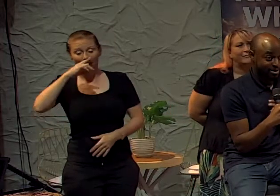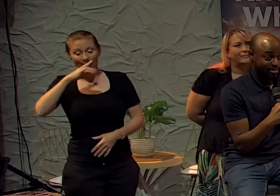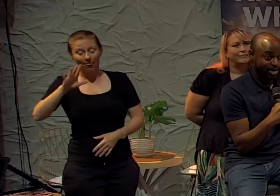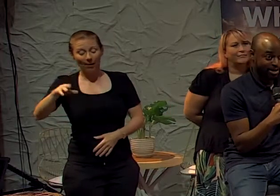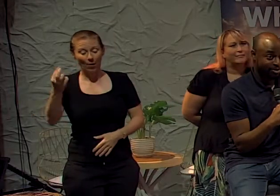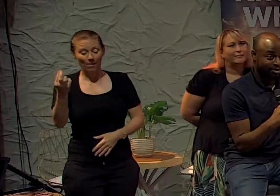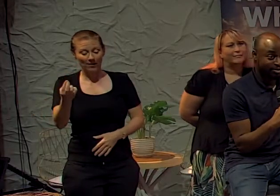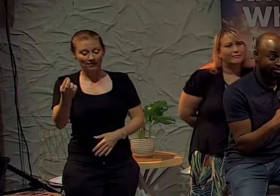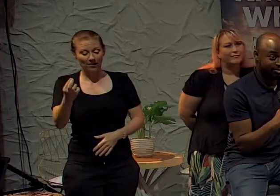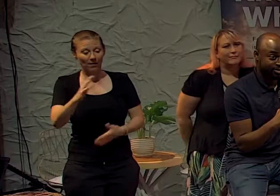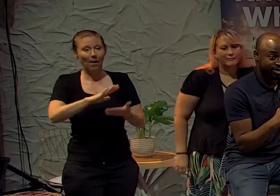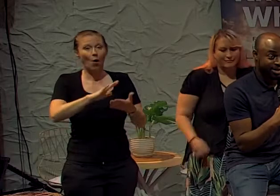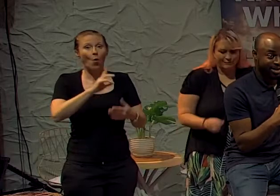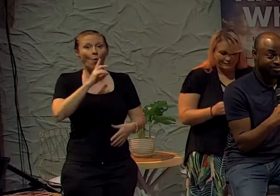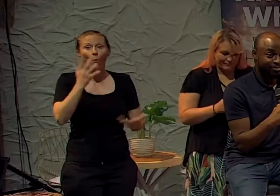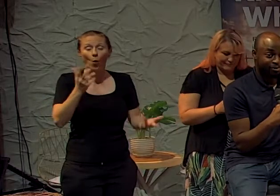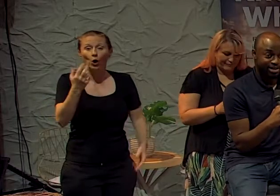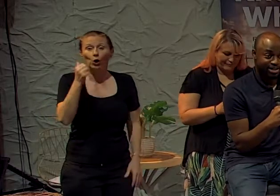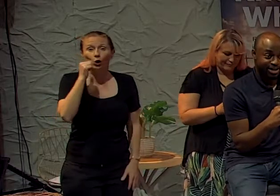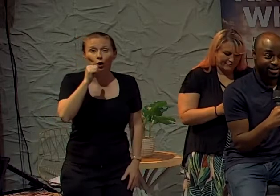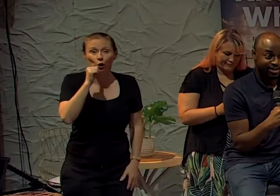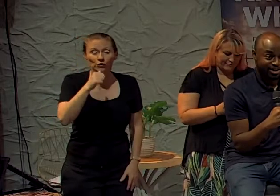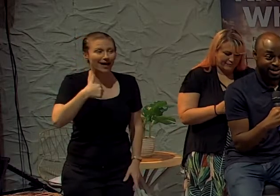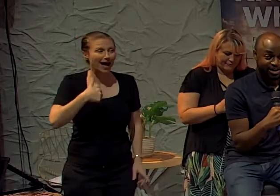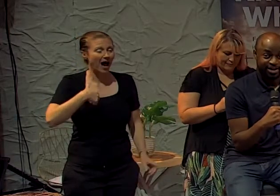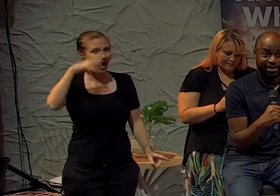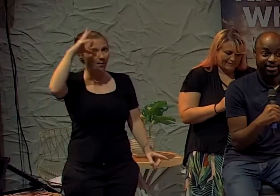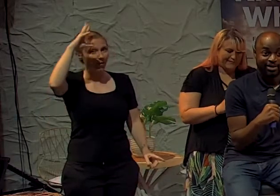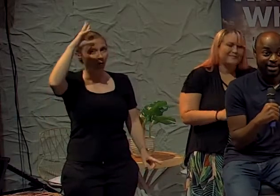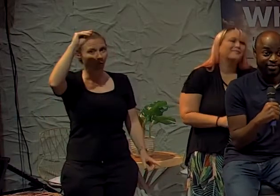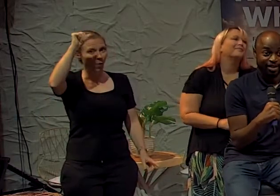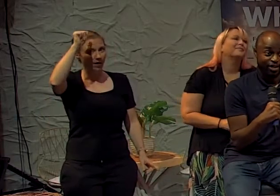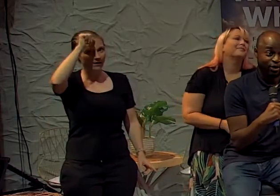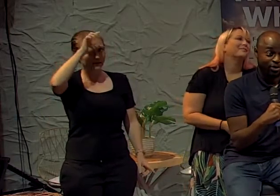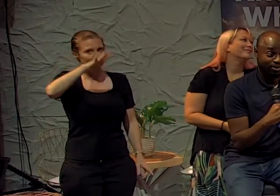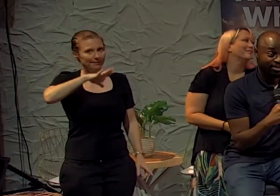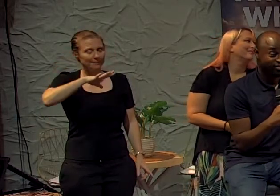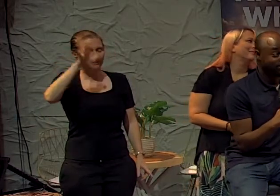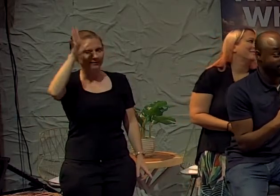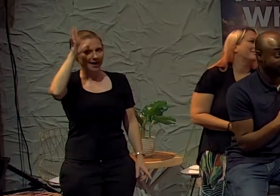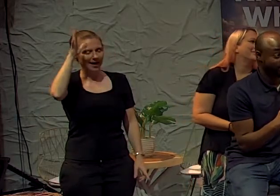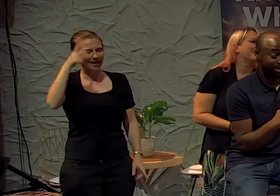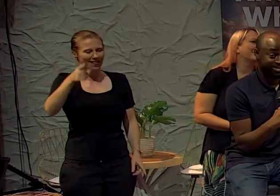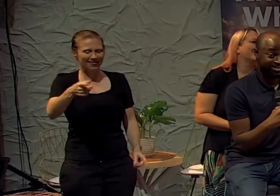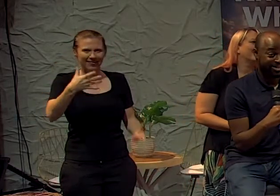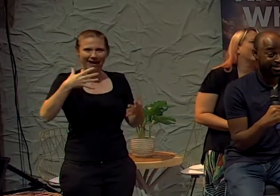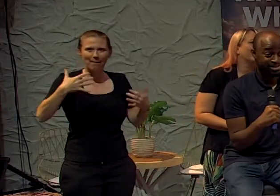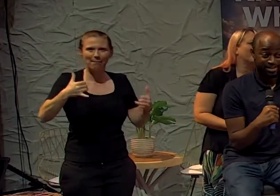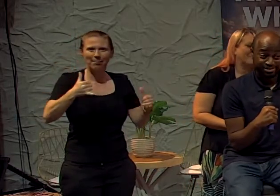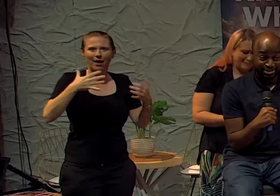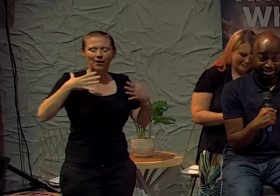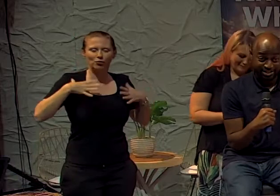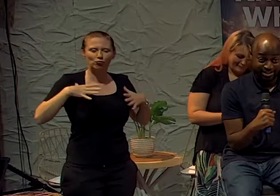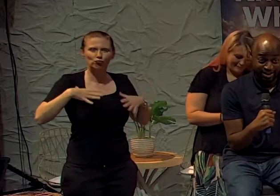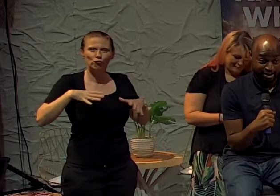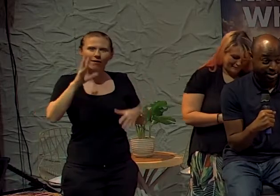friends became girls, and I'm a boy dad, and they go and play dress up, and my son comes downstairs in a tiara,